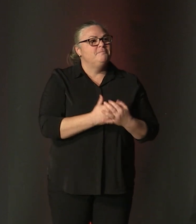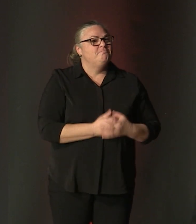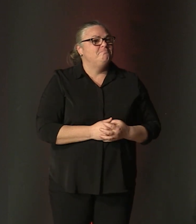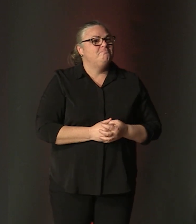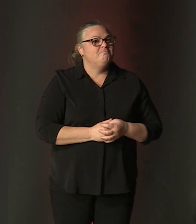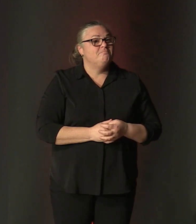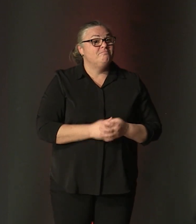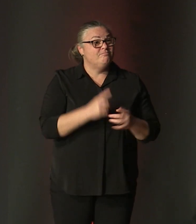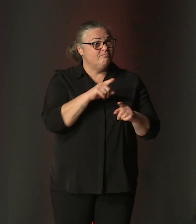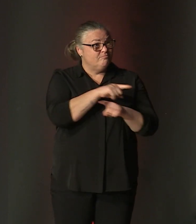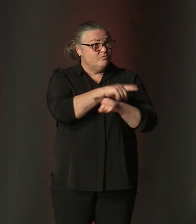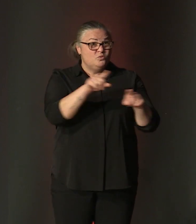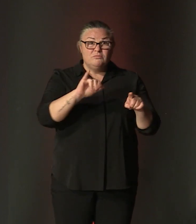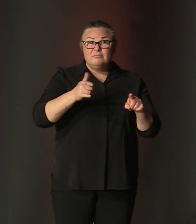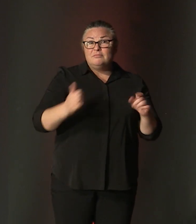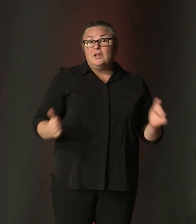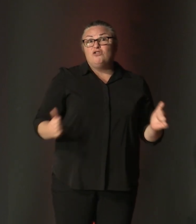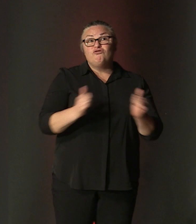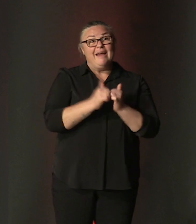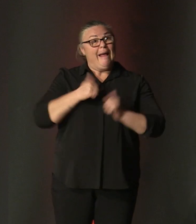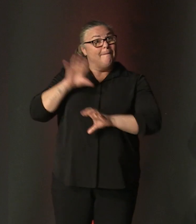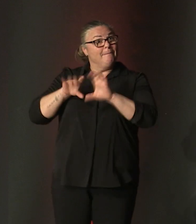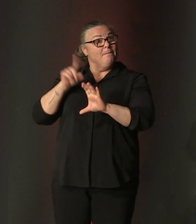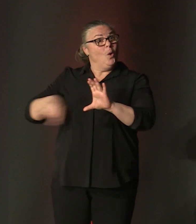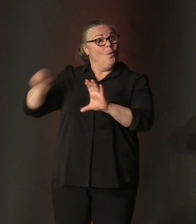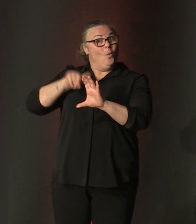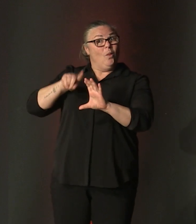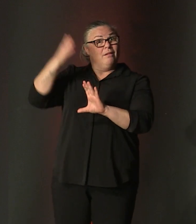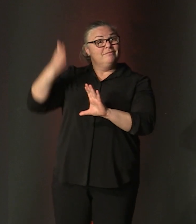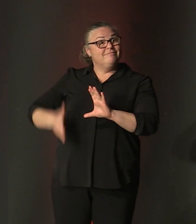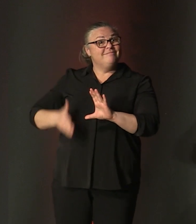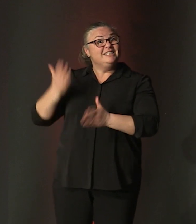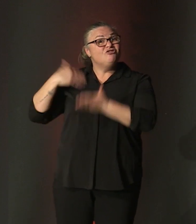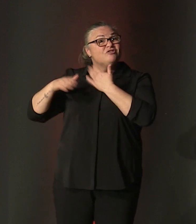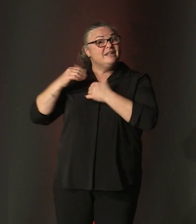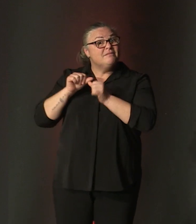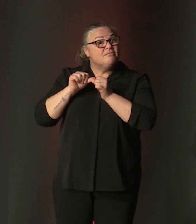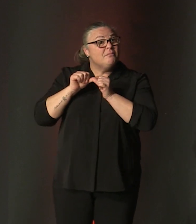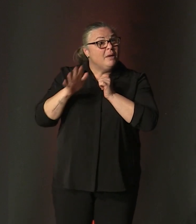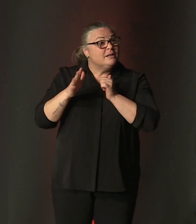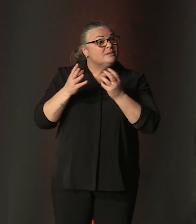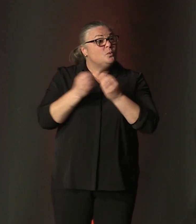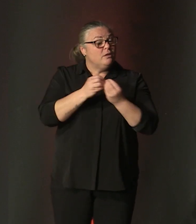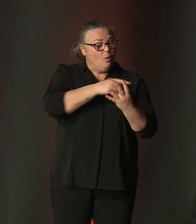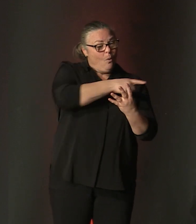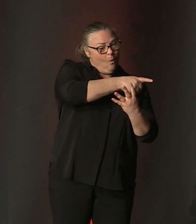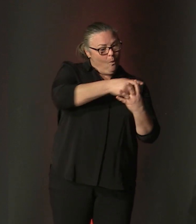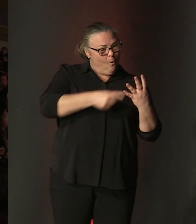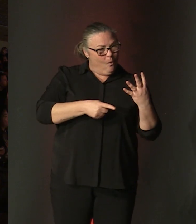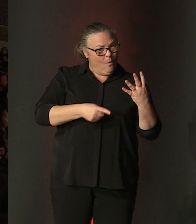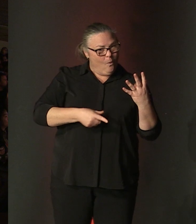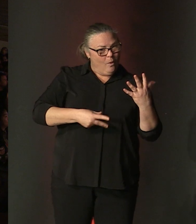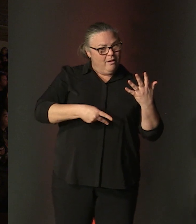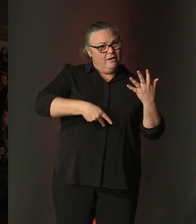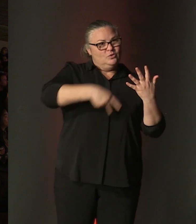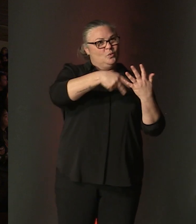Would you agree that our bumhole history is best told with all our